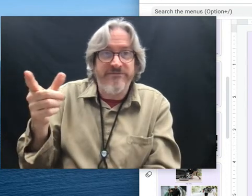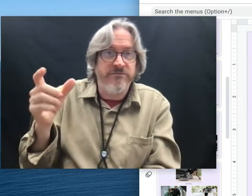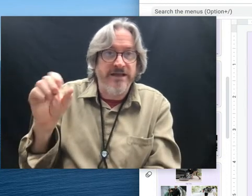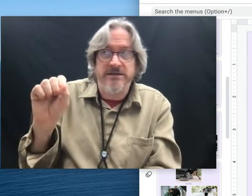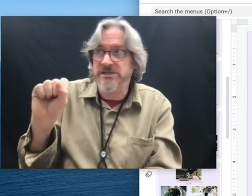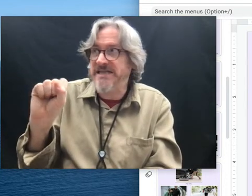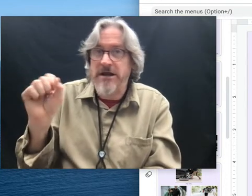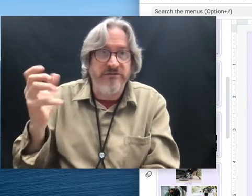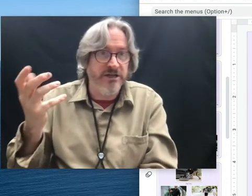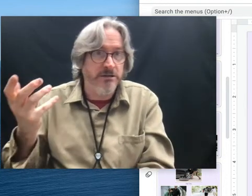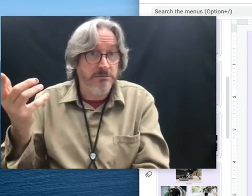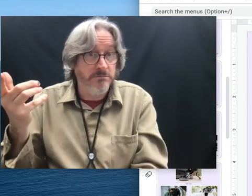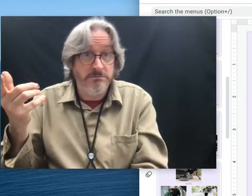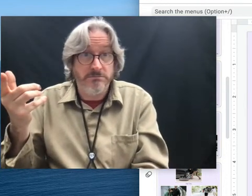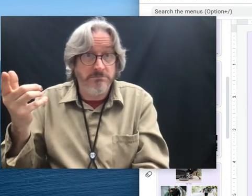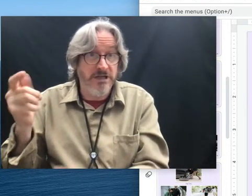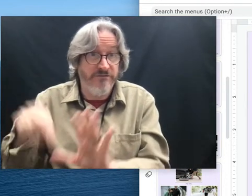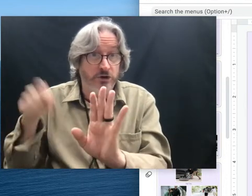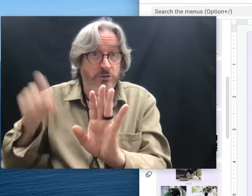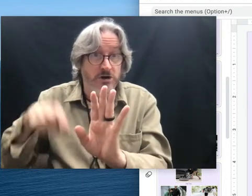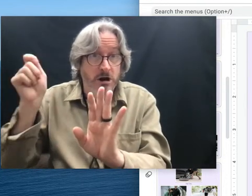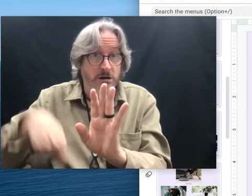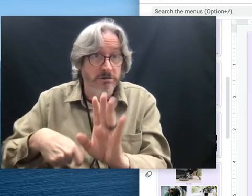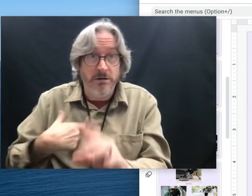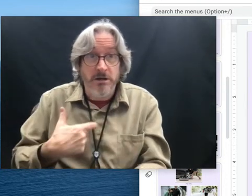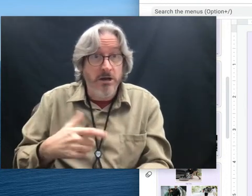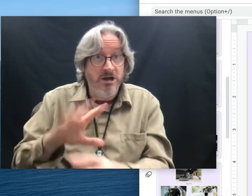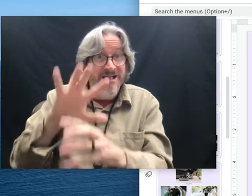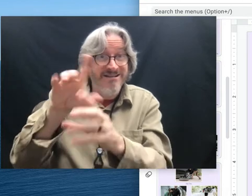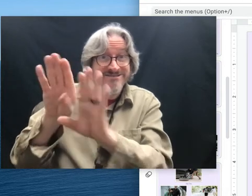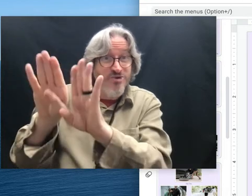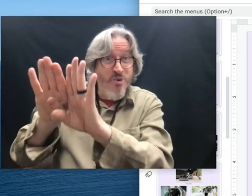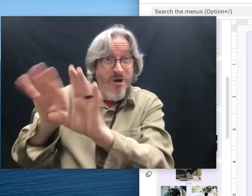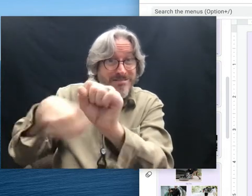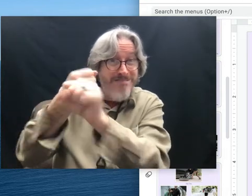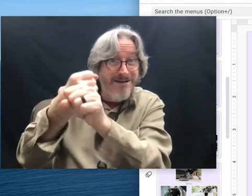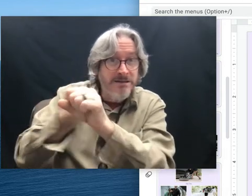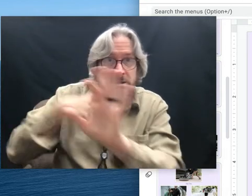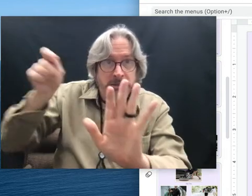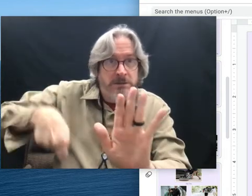If like Satterfield, if your card,